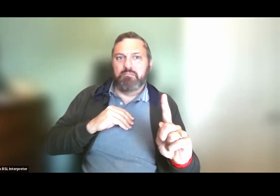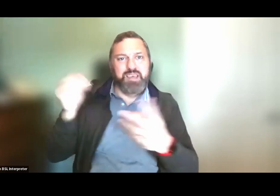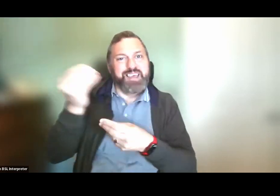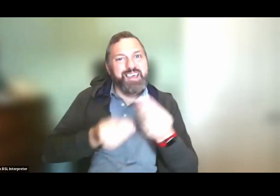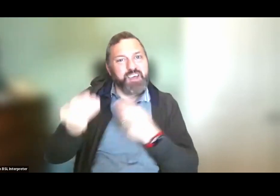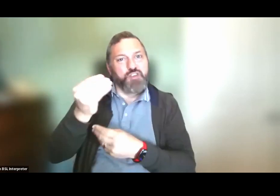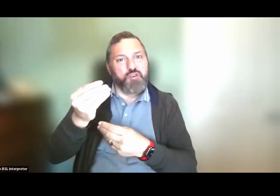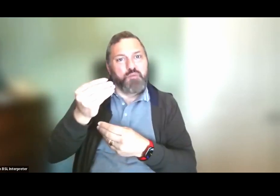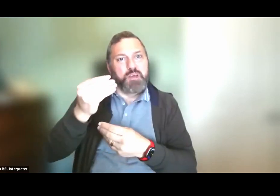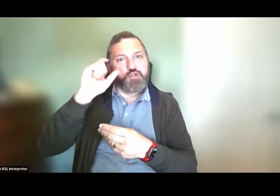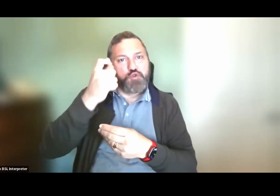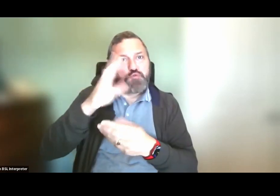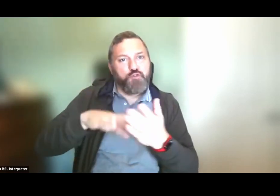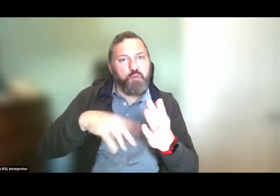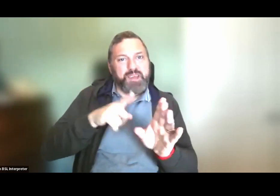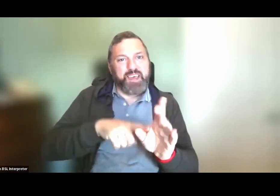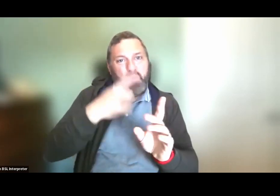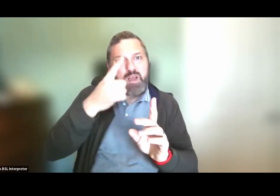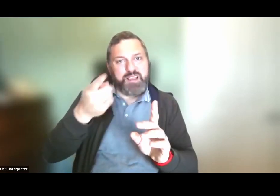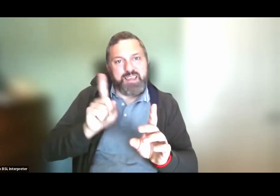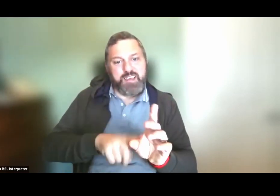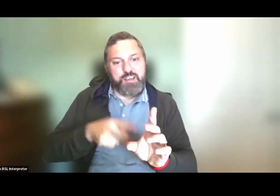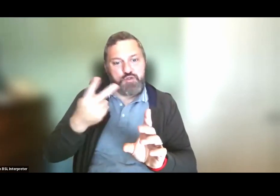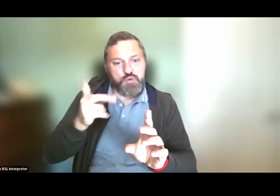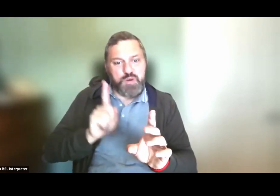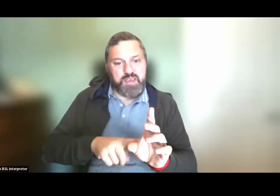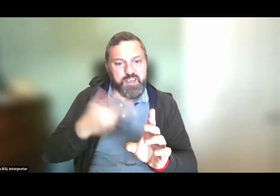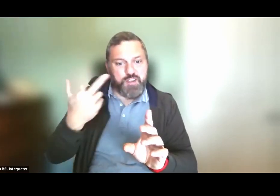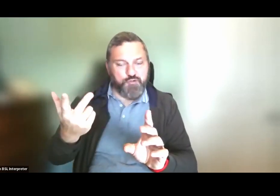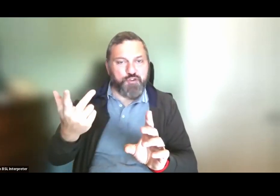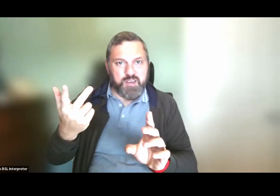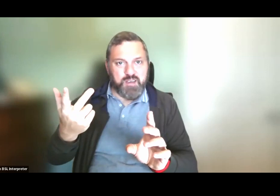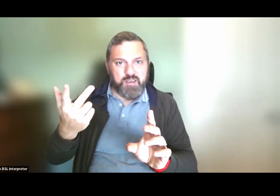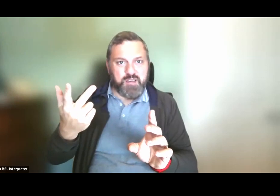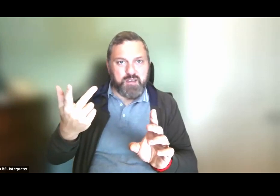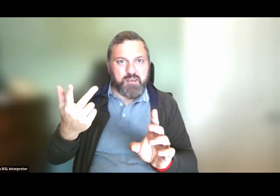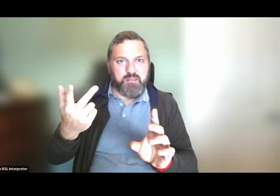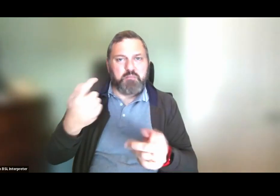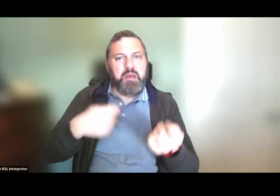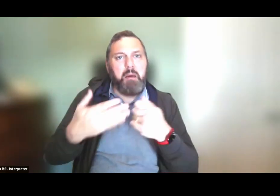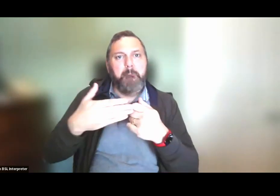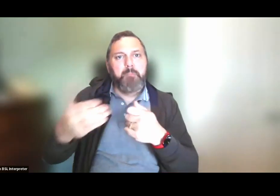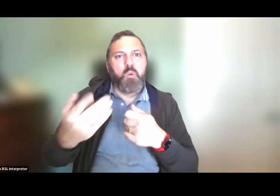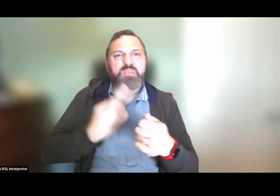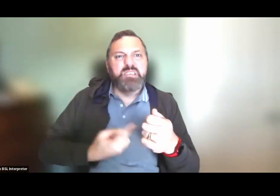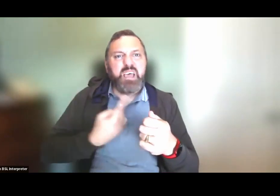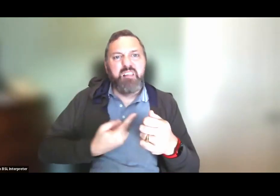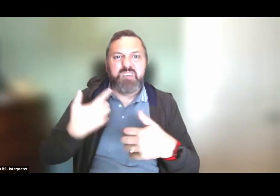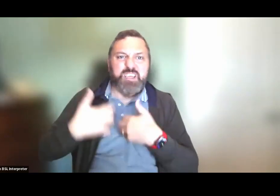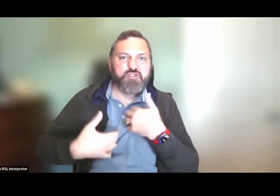year 1 to year 2 to year 3, they more say they value self-interest over altruism. They more value competition